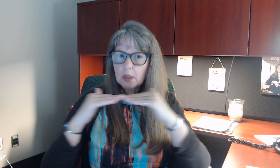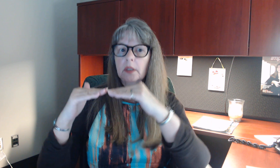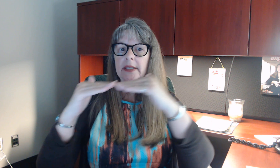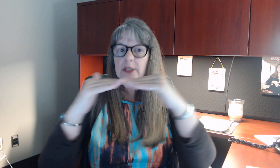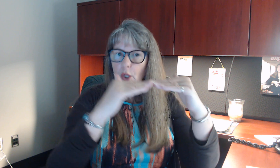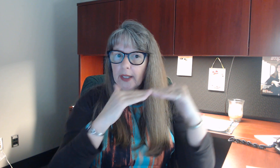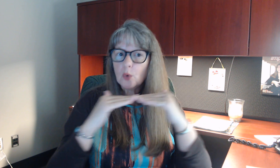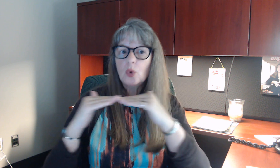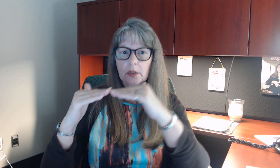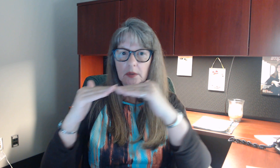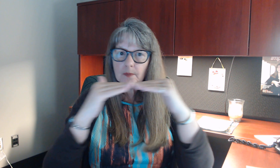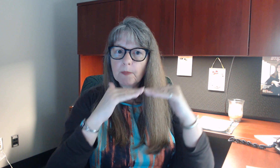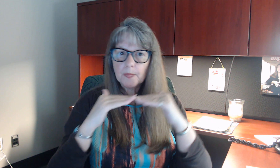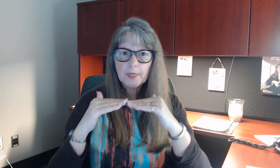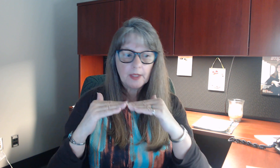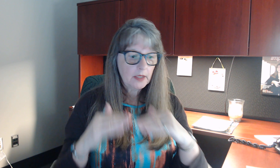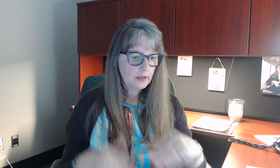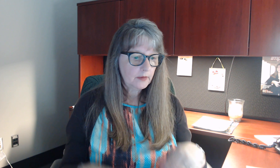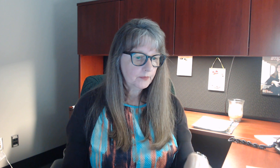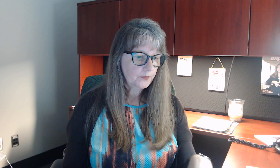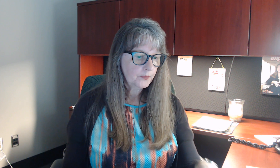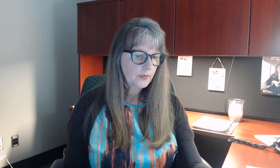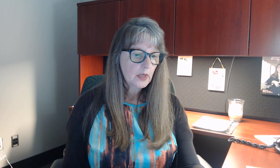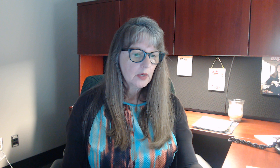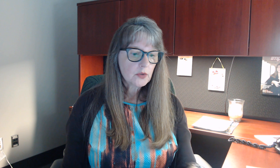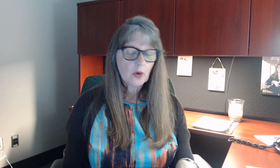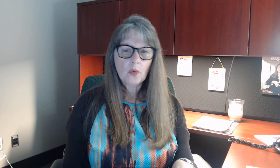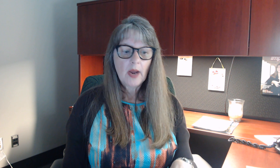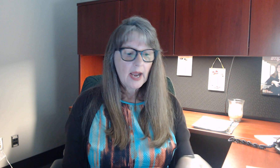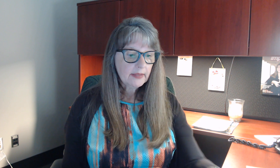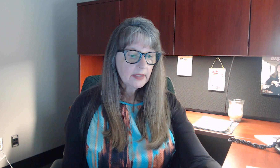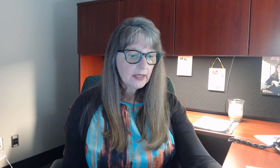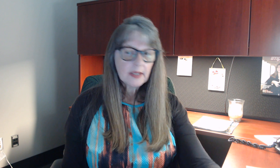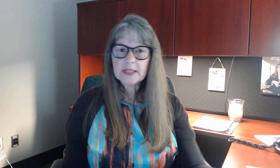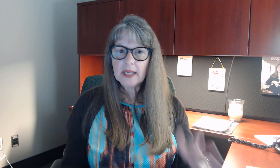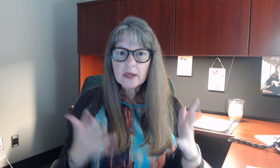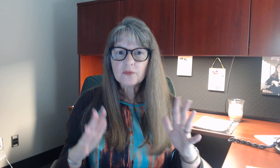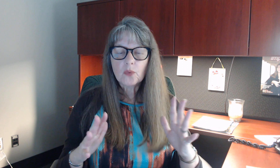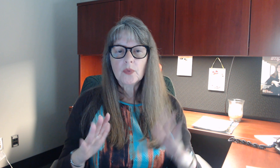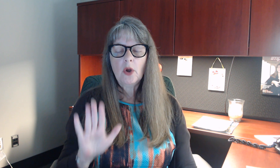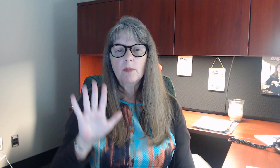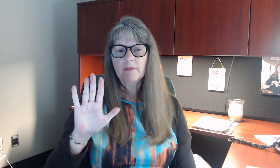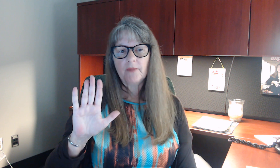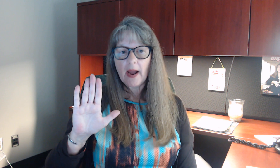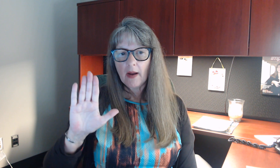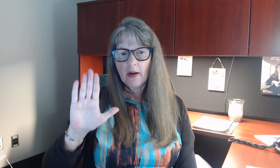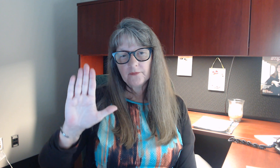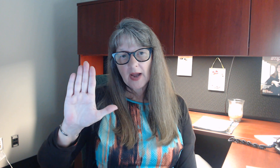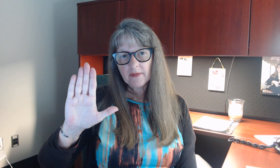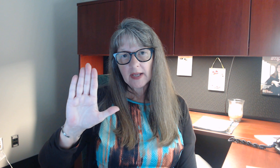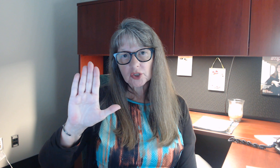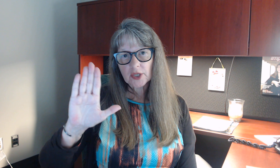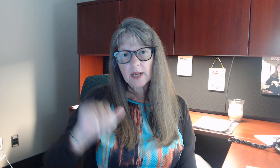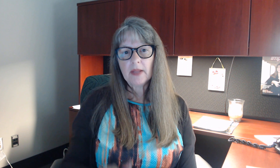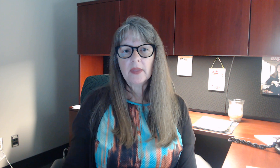It's all equal. And so I think that's it for the open five hand shape, and then the